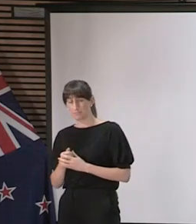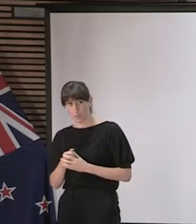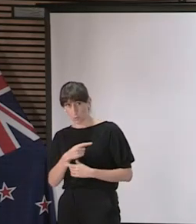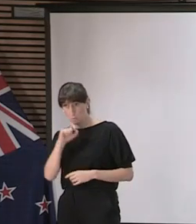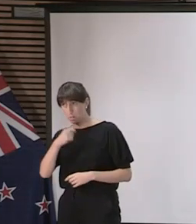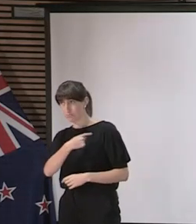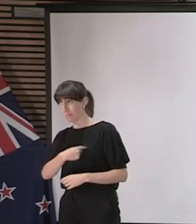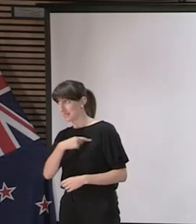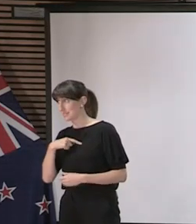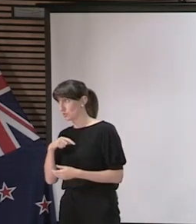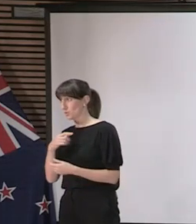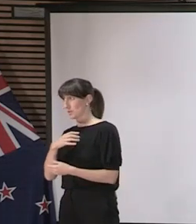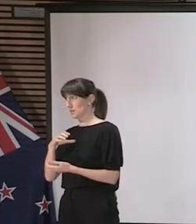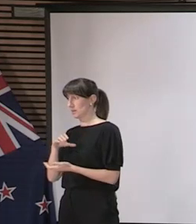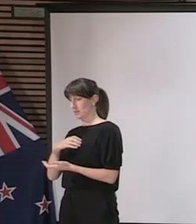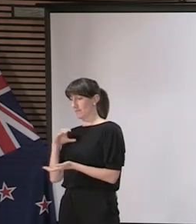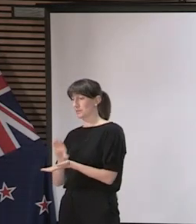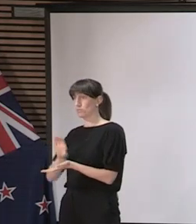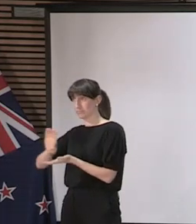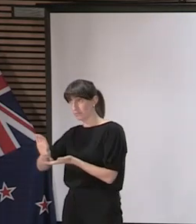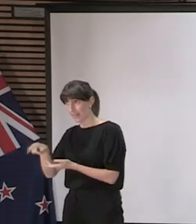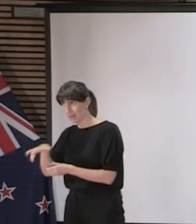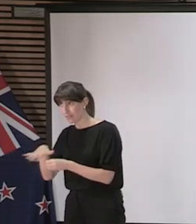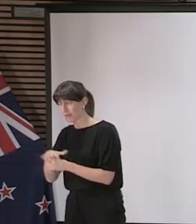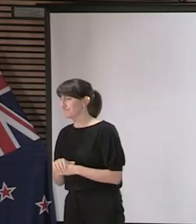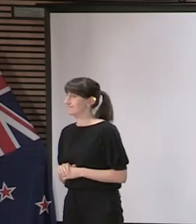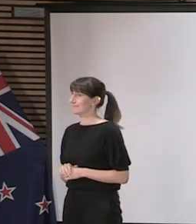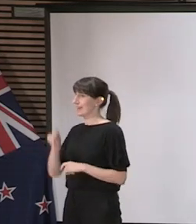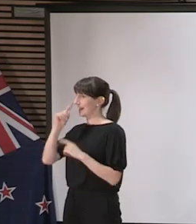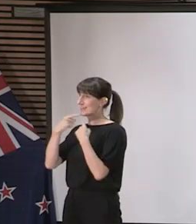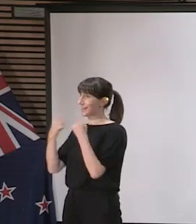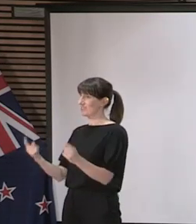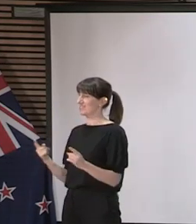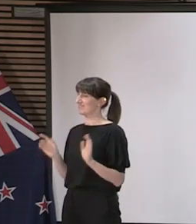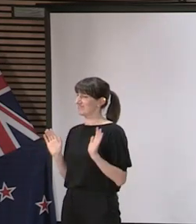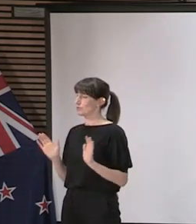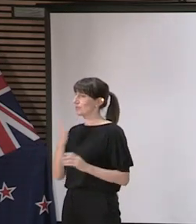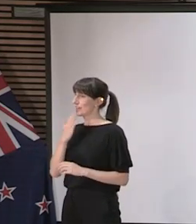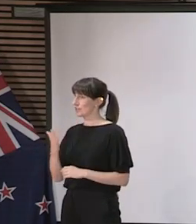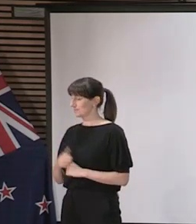I'm not in a position to make announcements on that today. Thanks, everybody. Thank you.